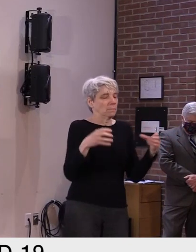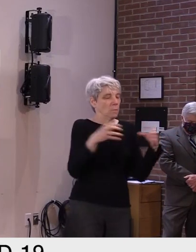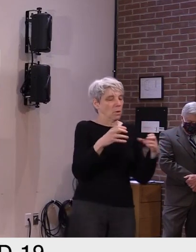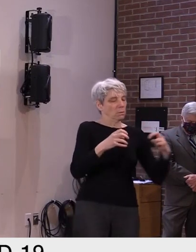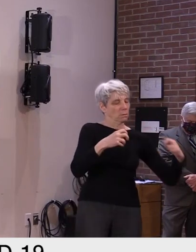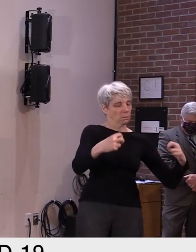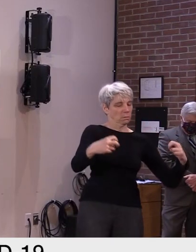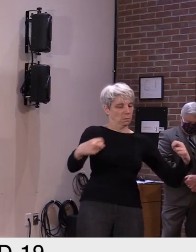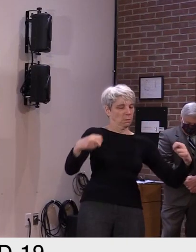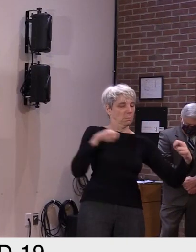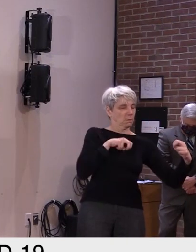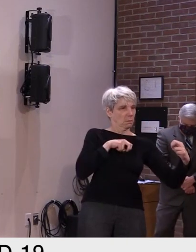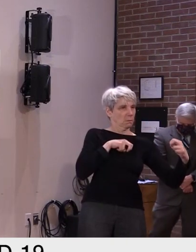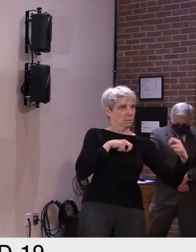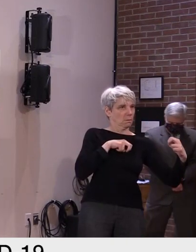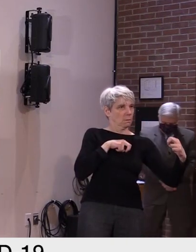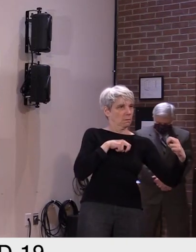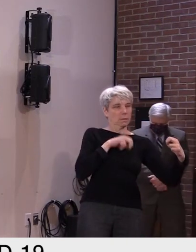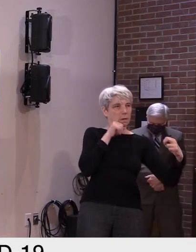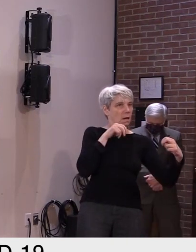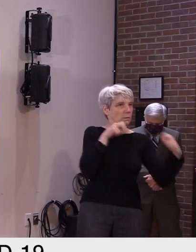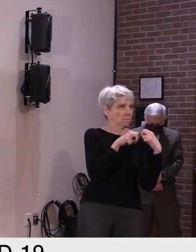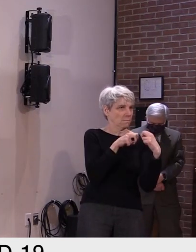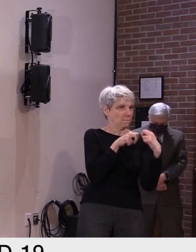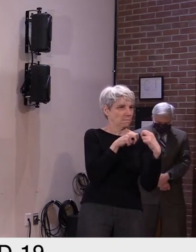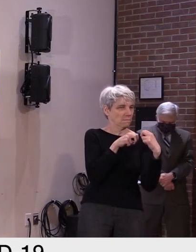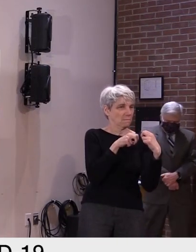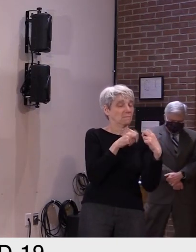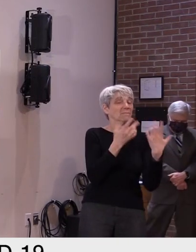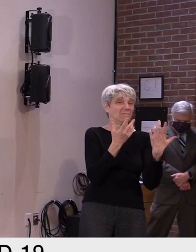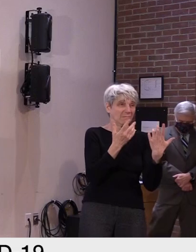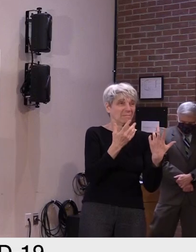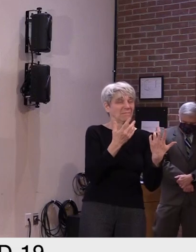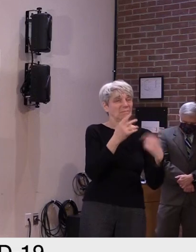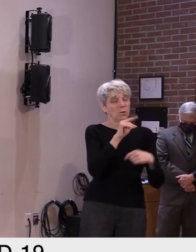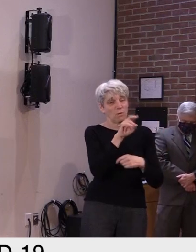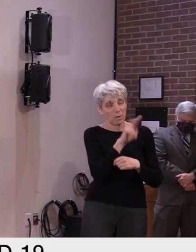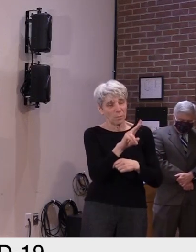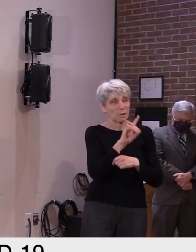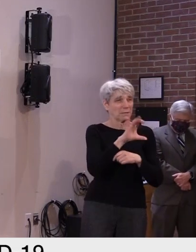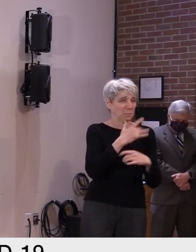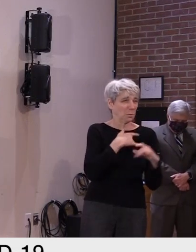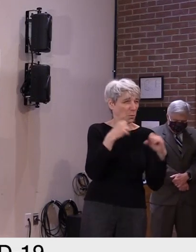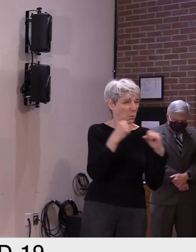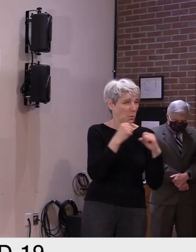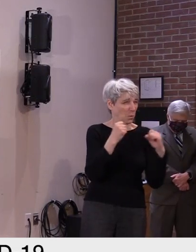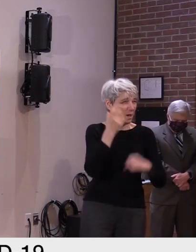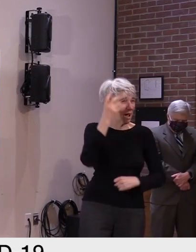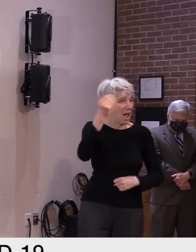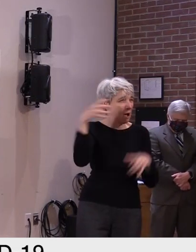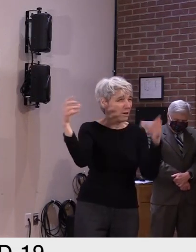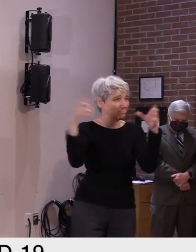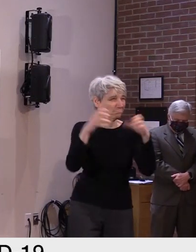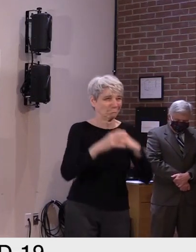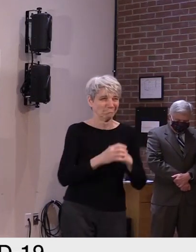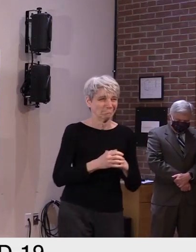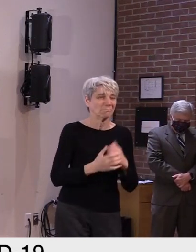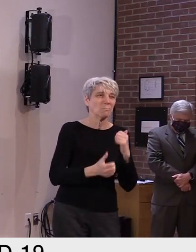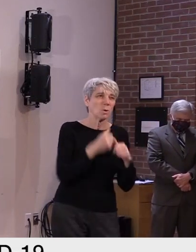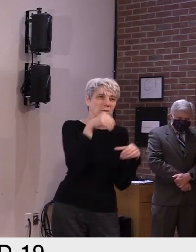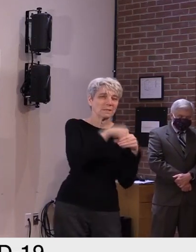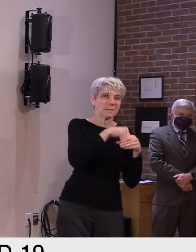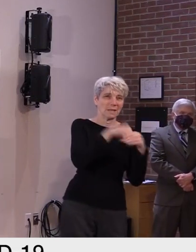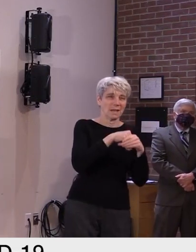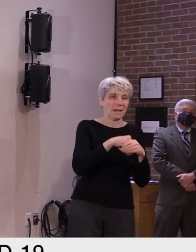especially because the gatherings will most likely be indoors. We know each other well, but we cannot know for certain